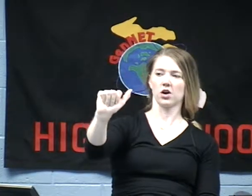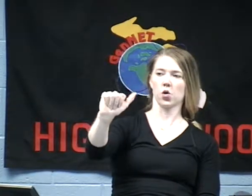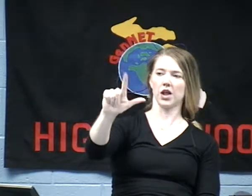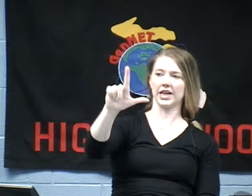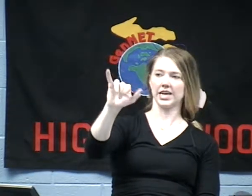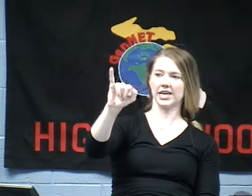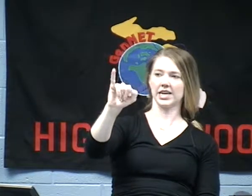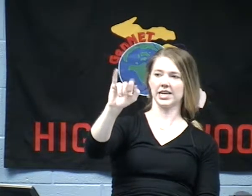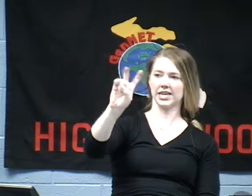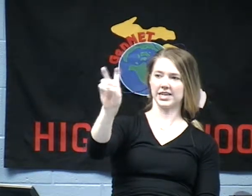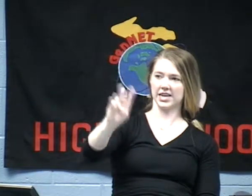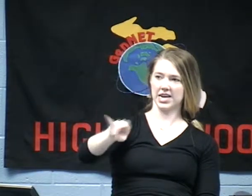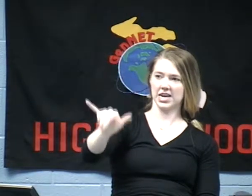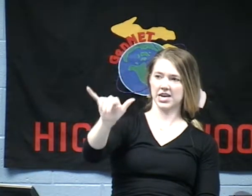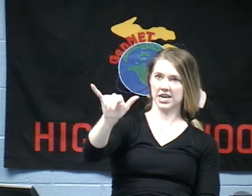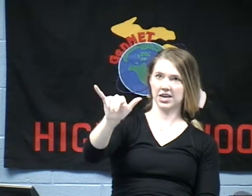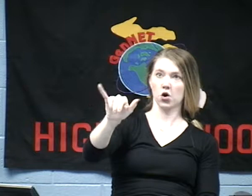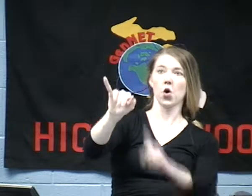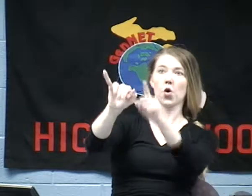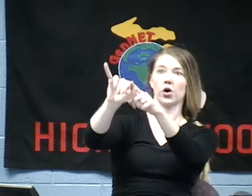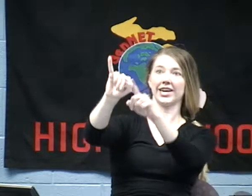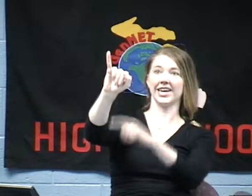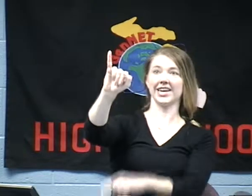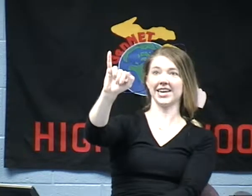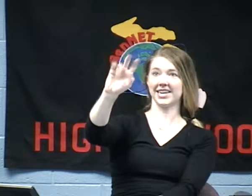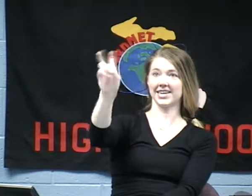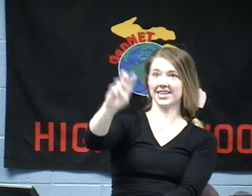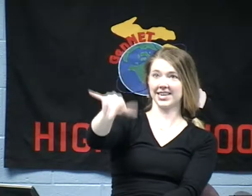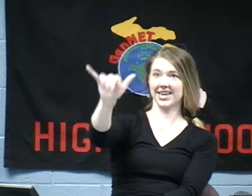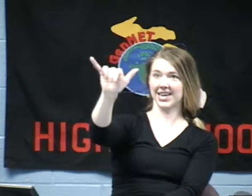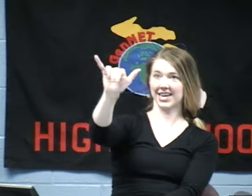Or Lizzie. Or Izzy.